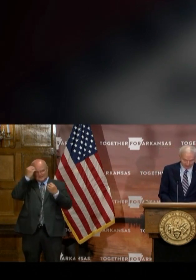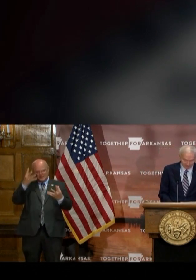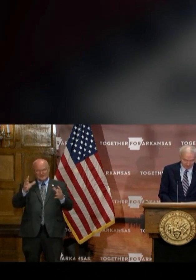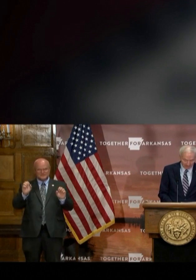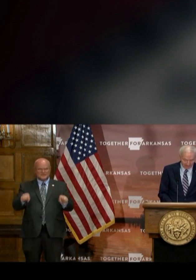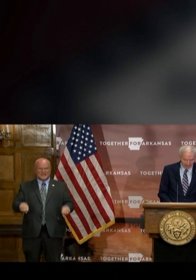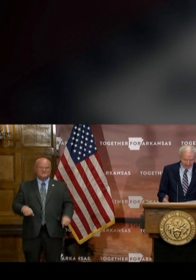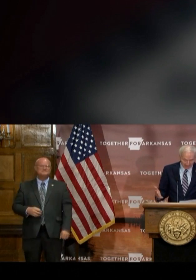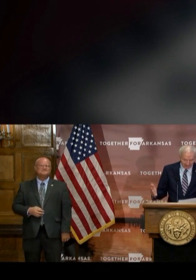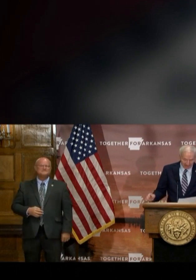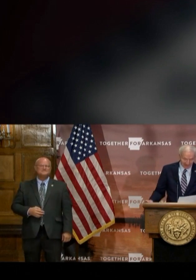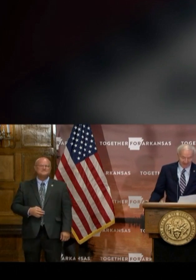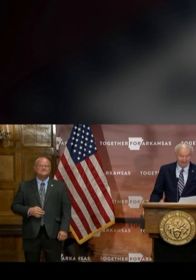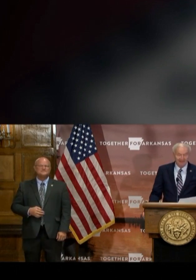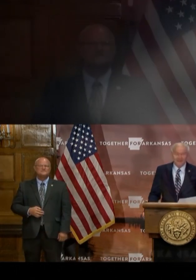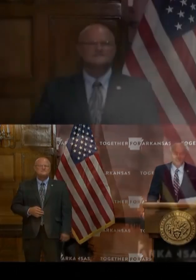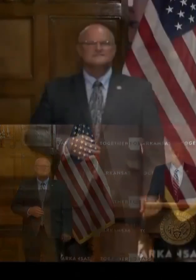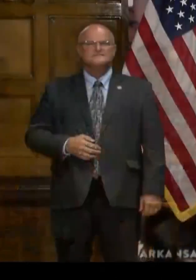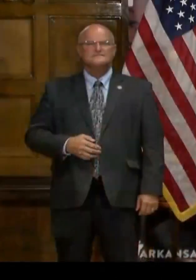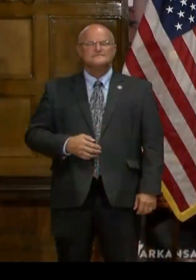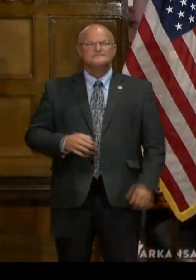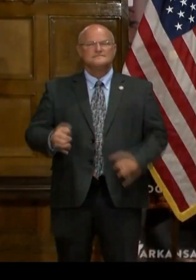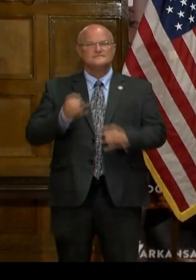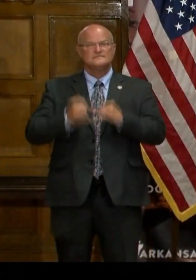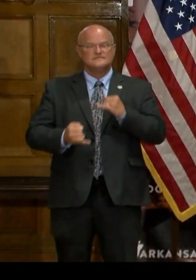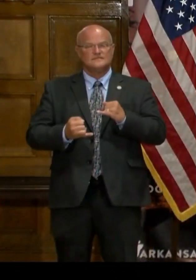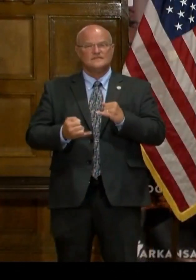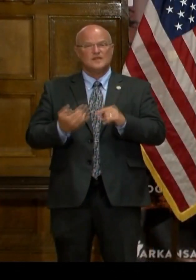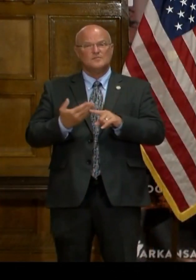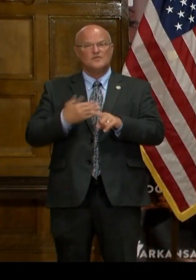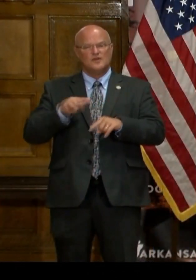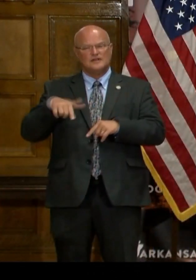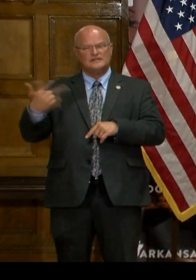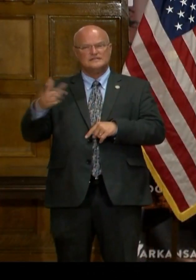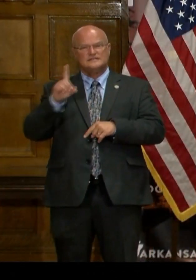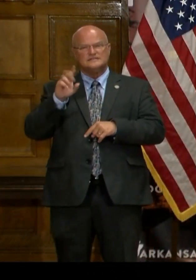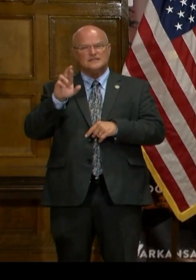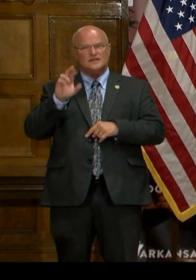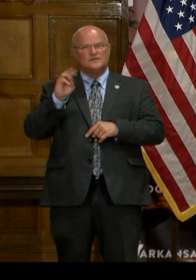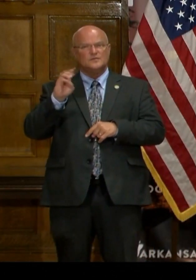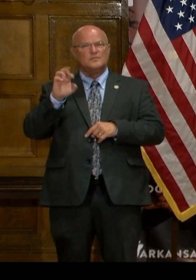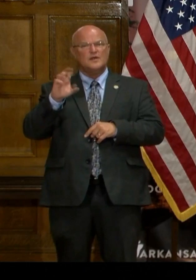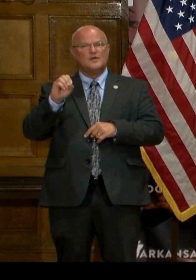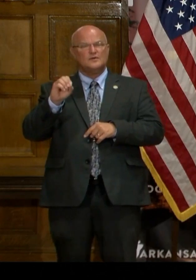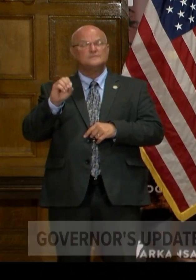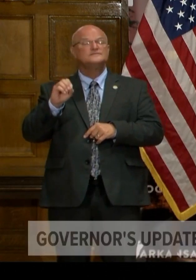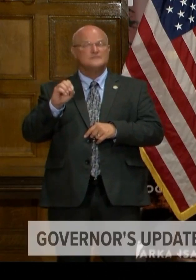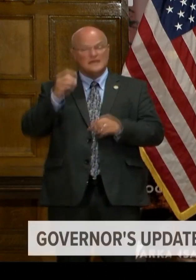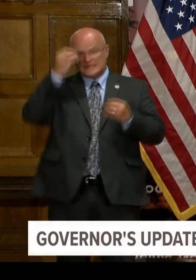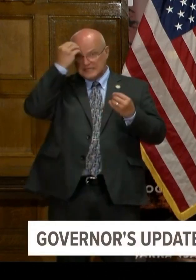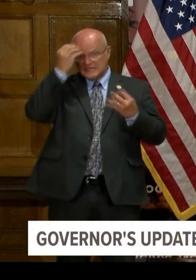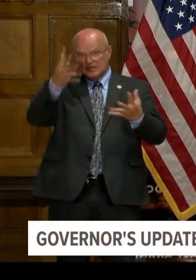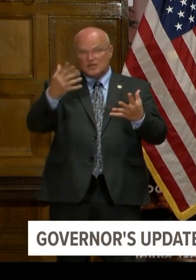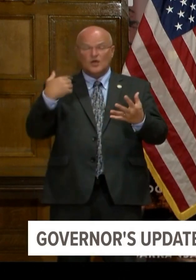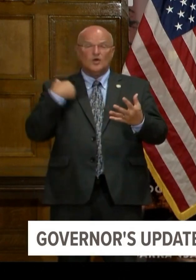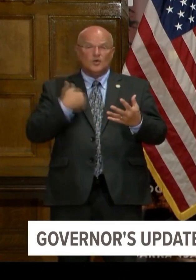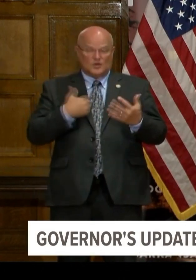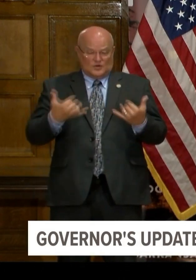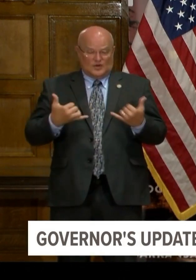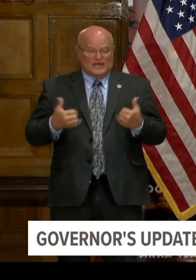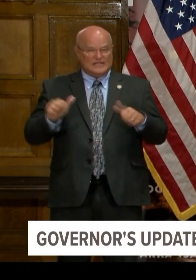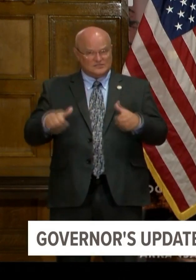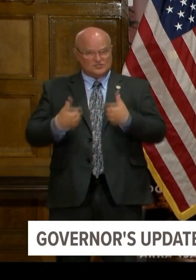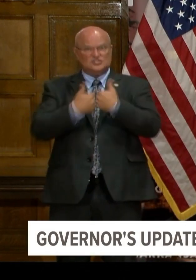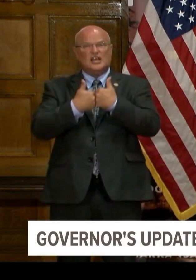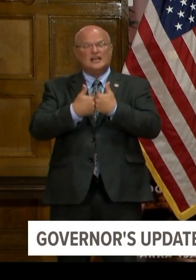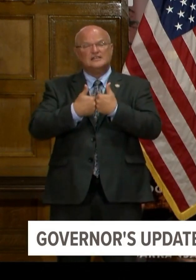information. And then finally, before I turn it over to Dr. Romero, it is significant to note that while we are challenged